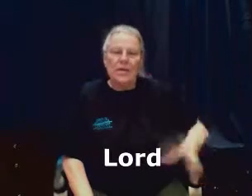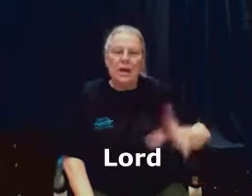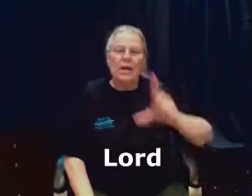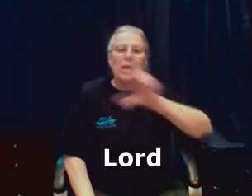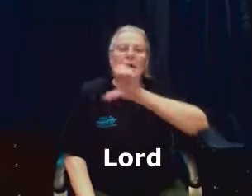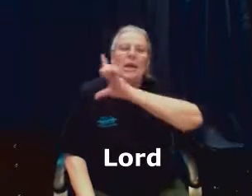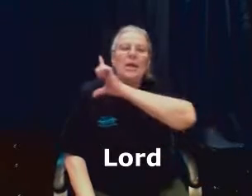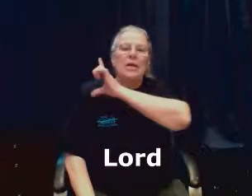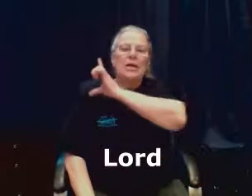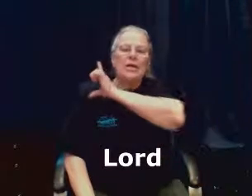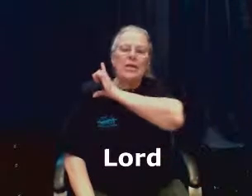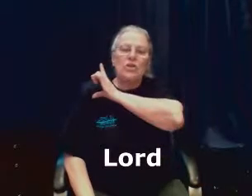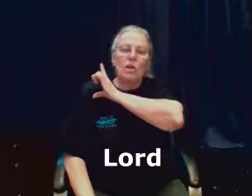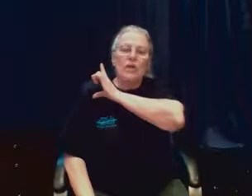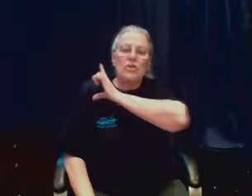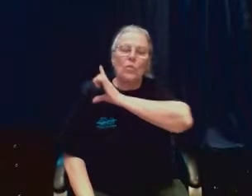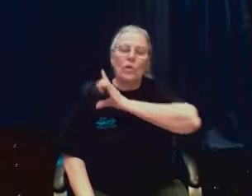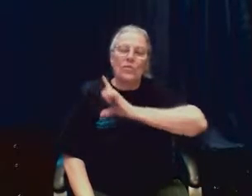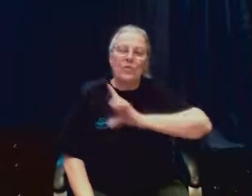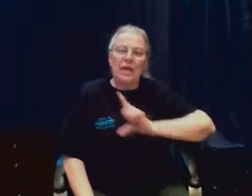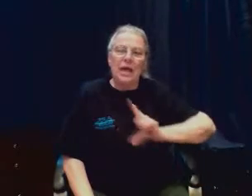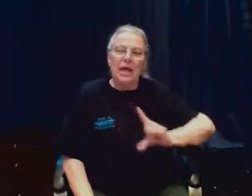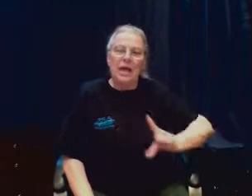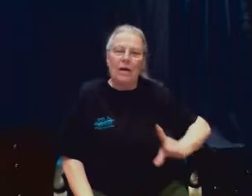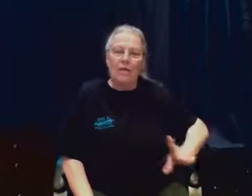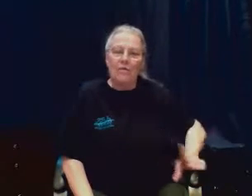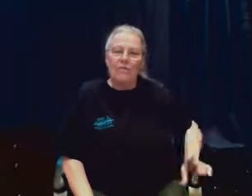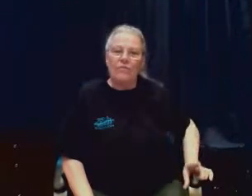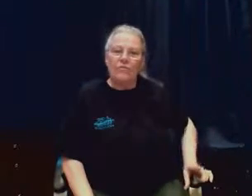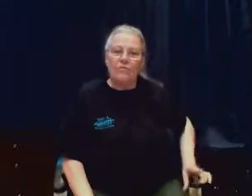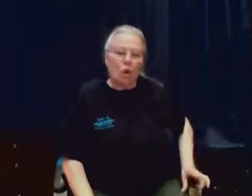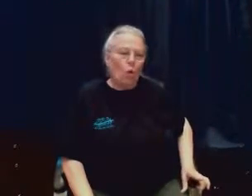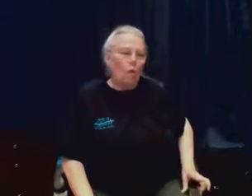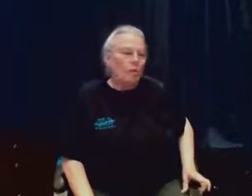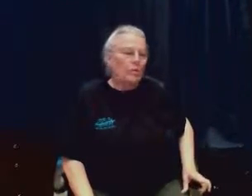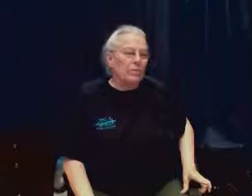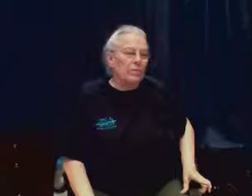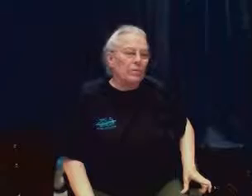side. Initialize it with the L for Lord.